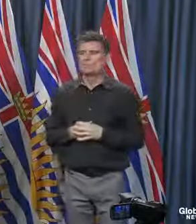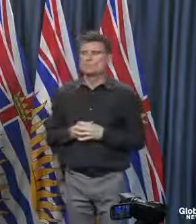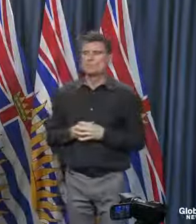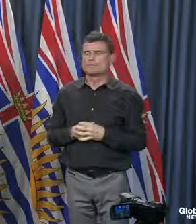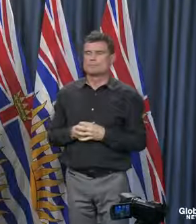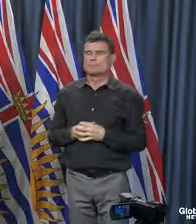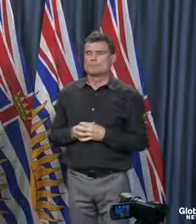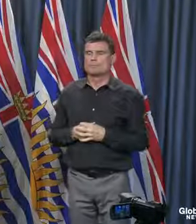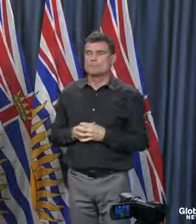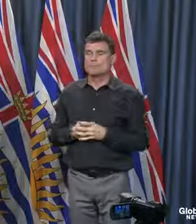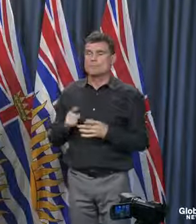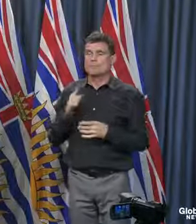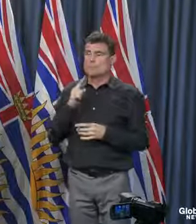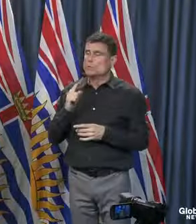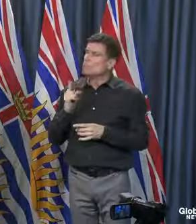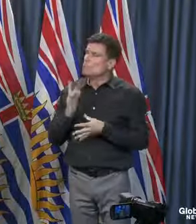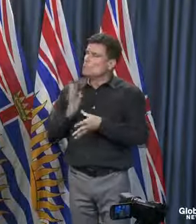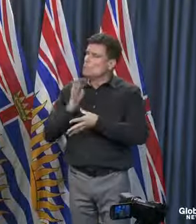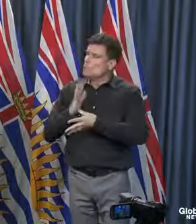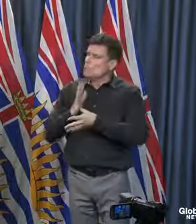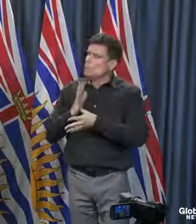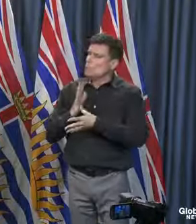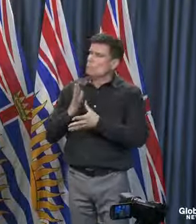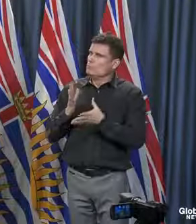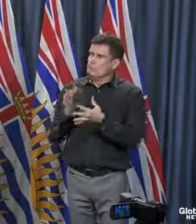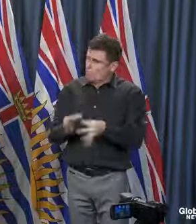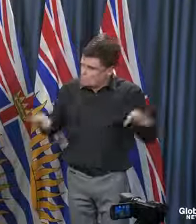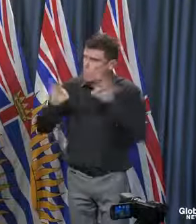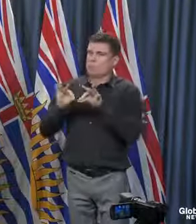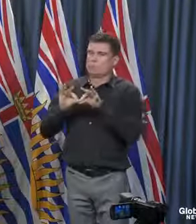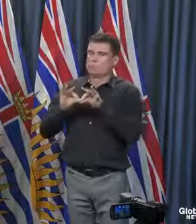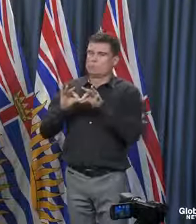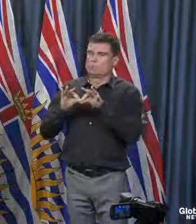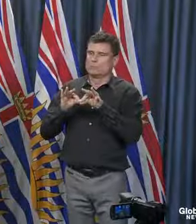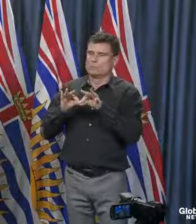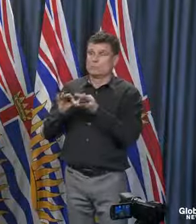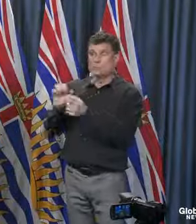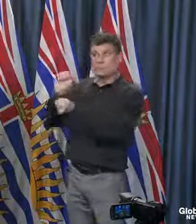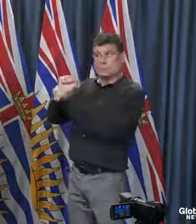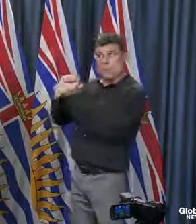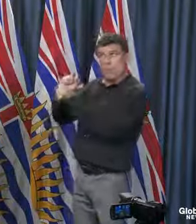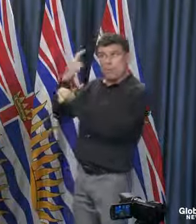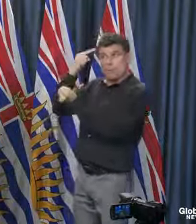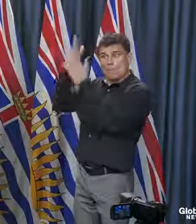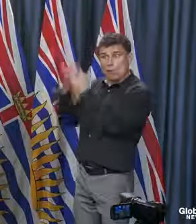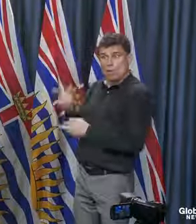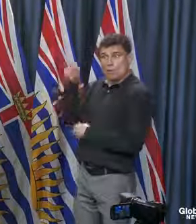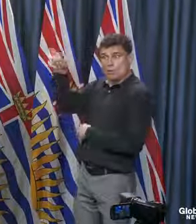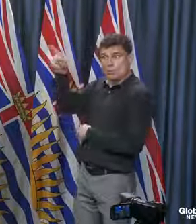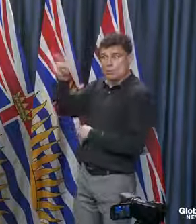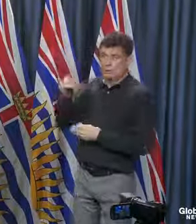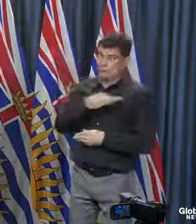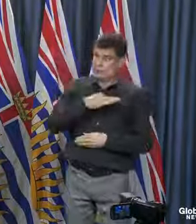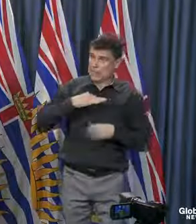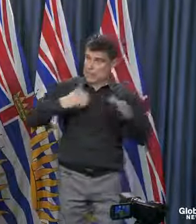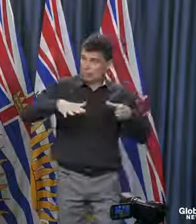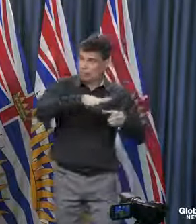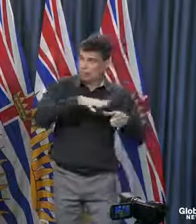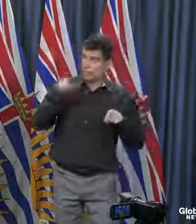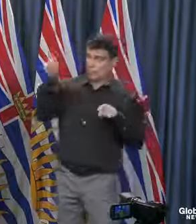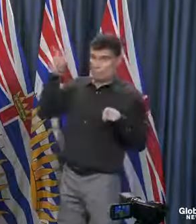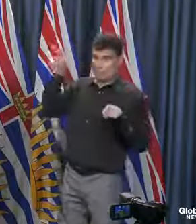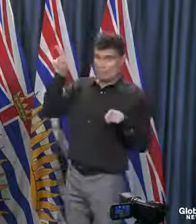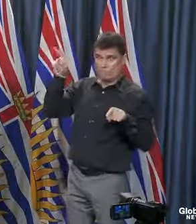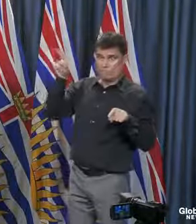urgent priority, and I think employers and employees need to act to ensure that everyone stays as safe as possible.